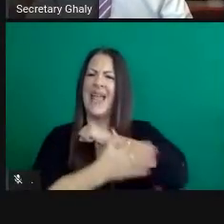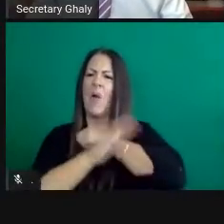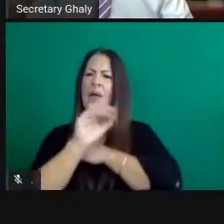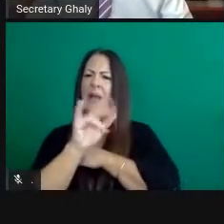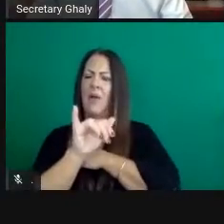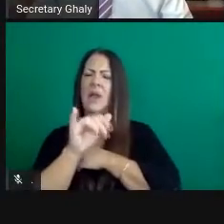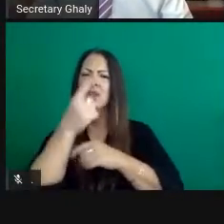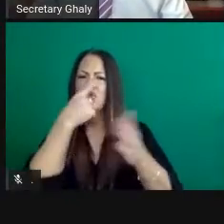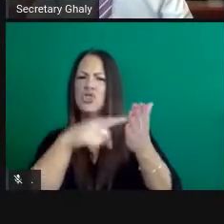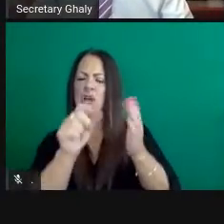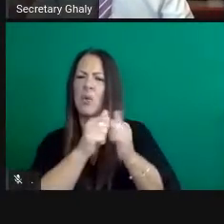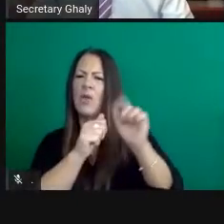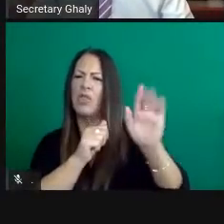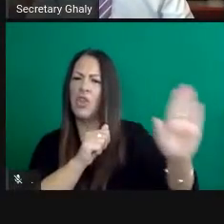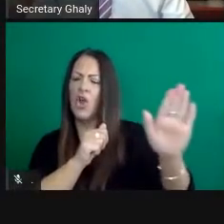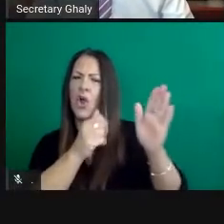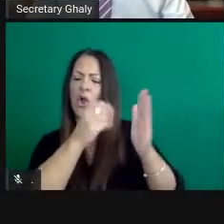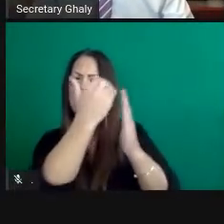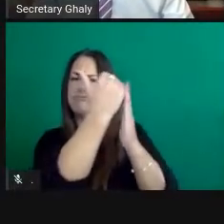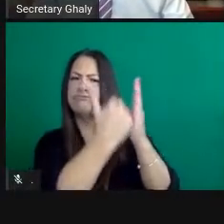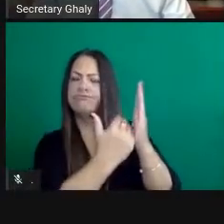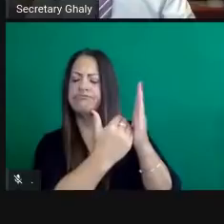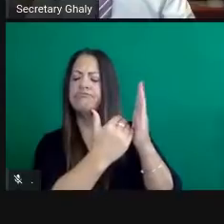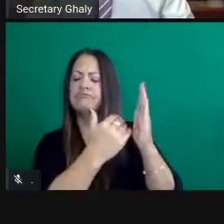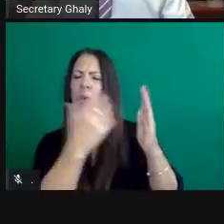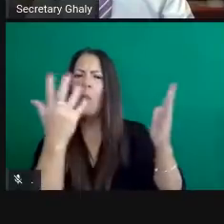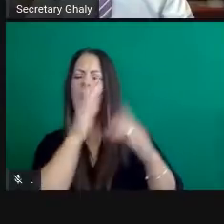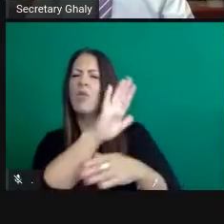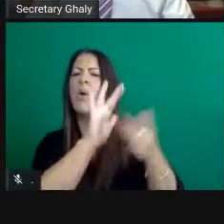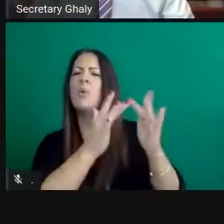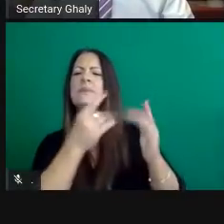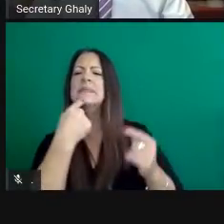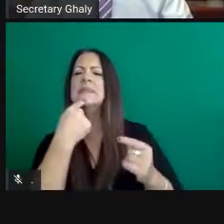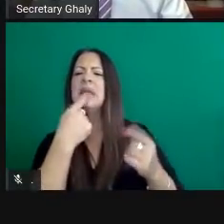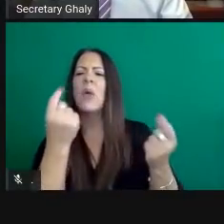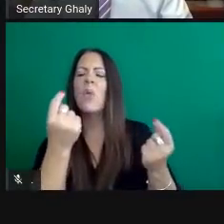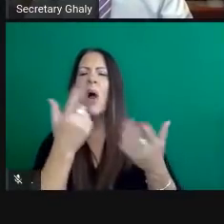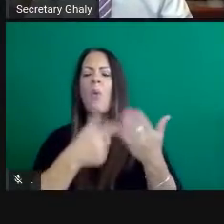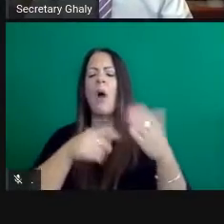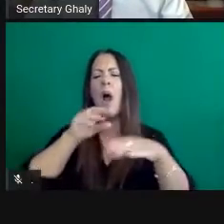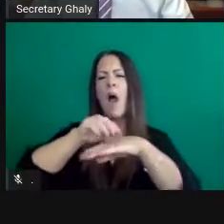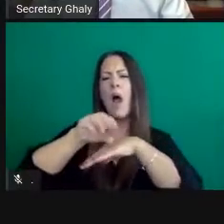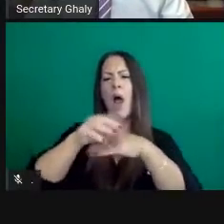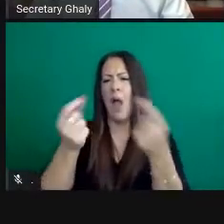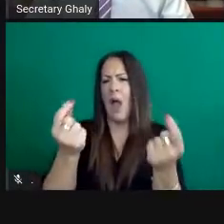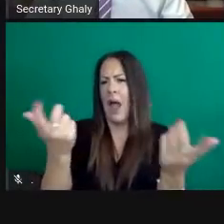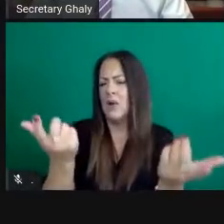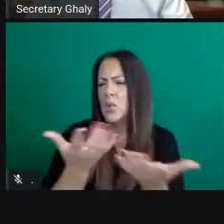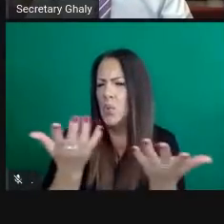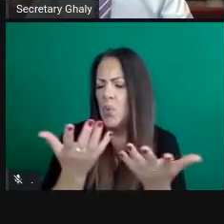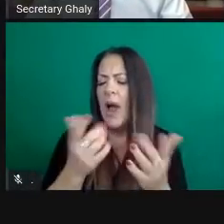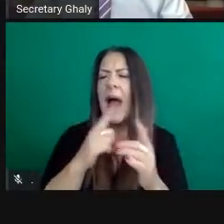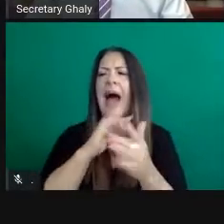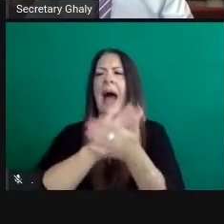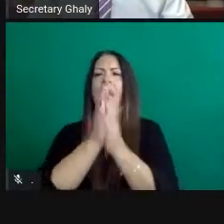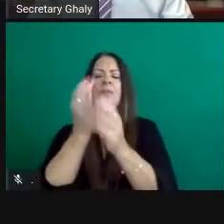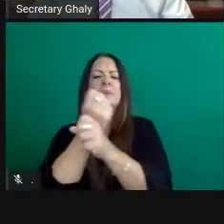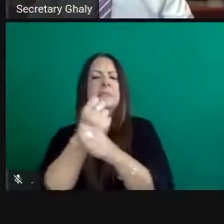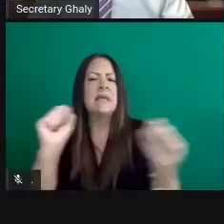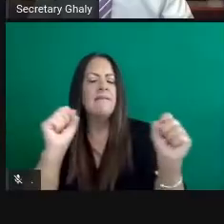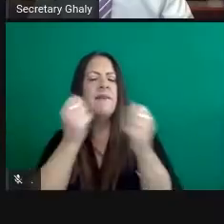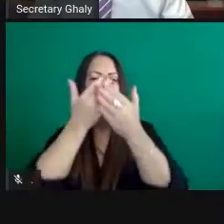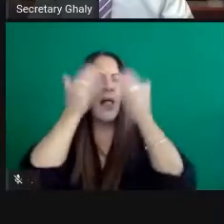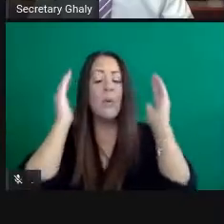with your local health departments, their own web pages, to see their own guidance for how to have a safer